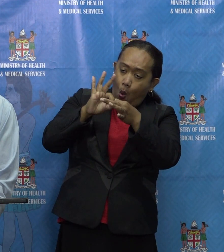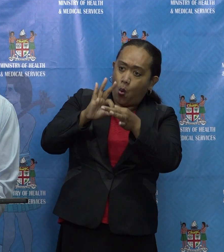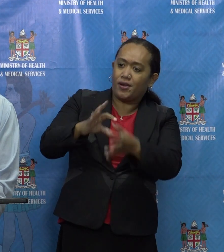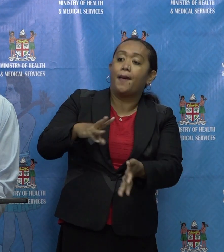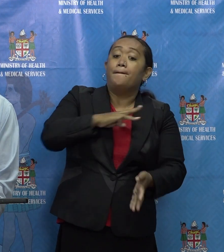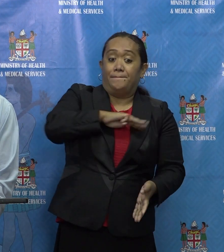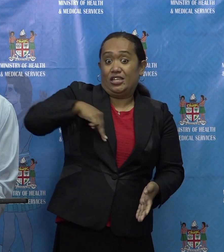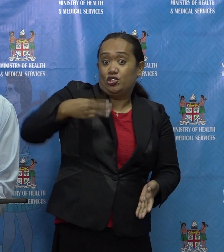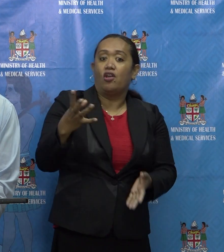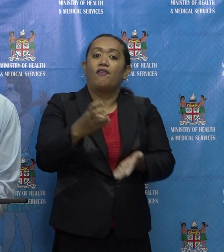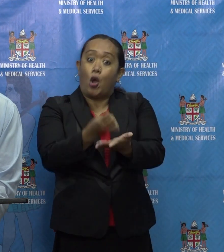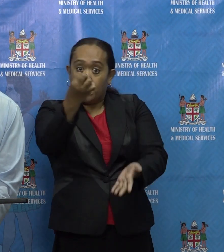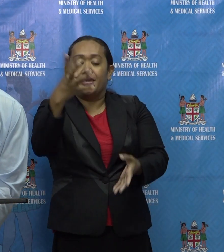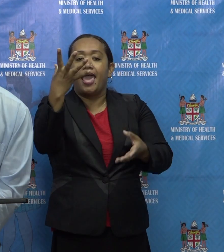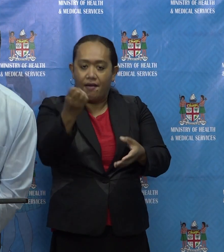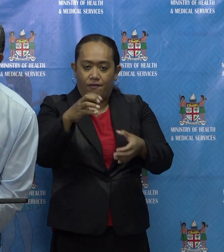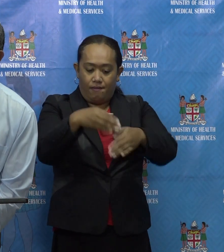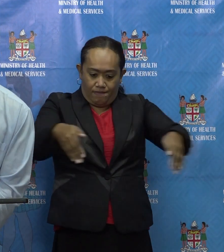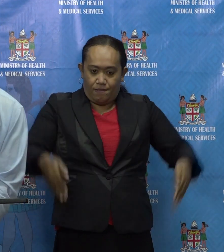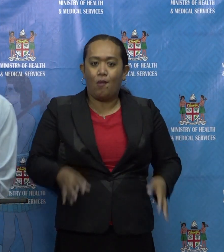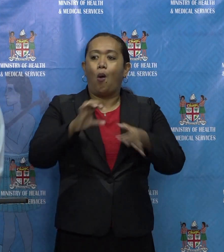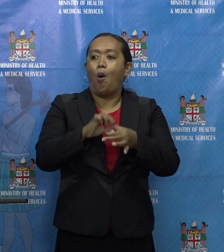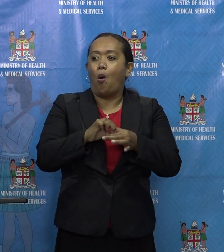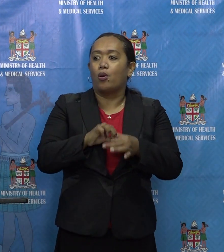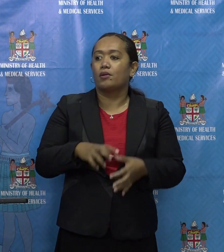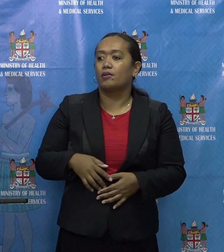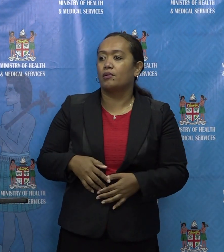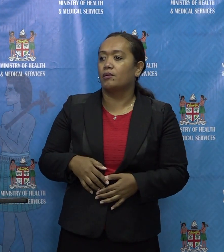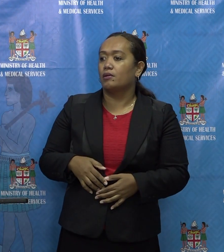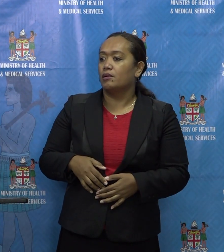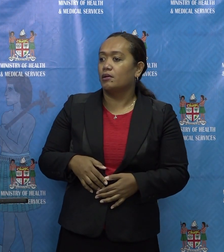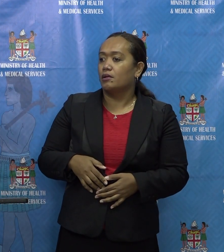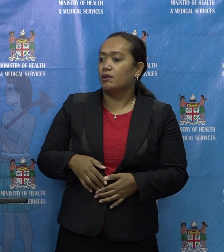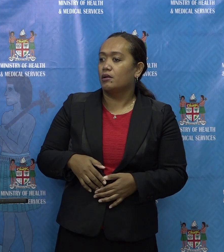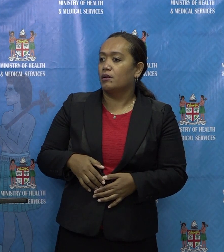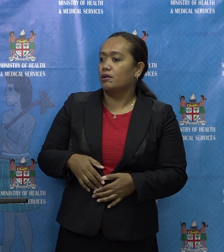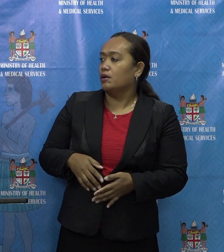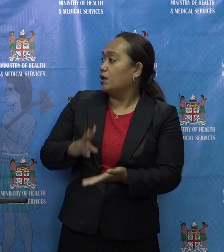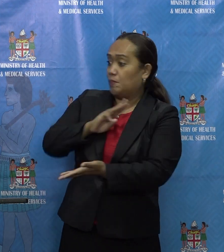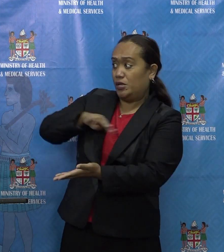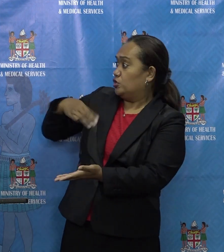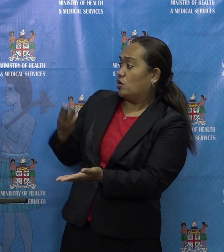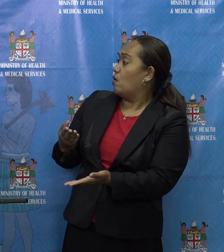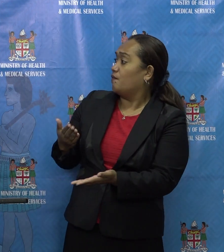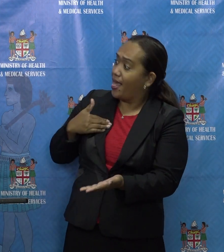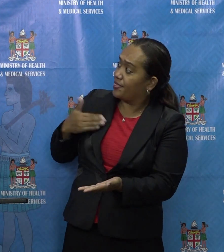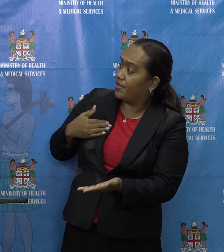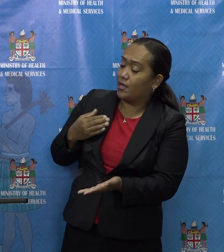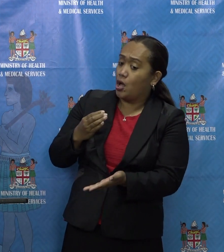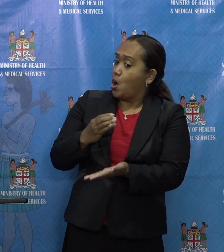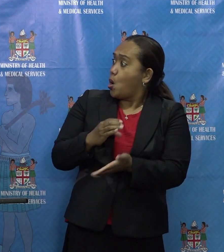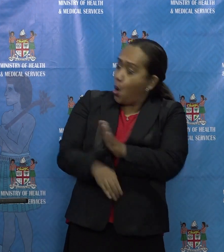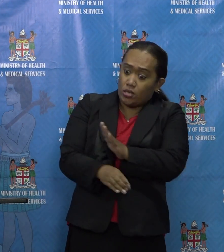own information system. Maybe the Ministry of Health then. Maybe you can tell us how much it'll cost you to